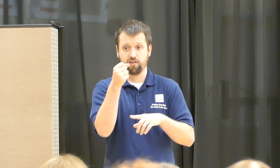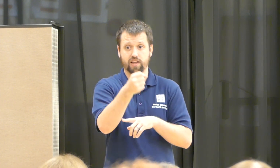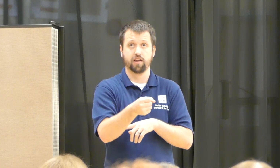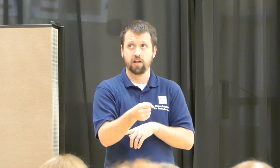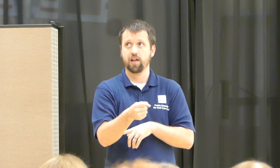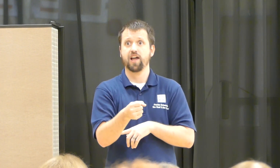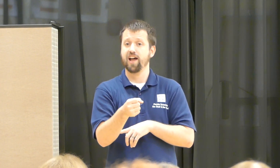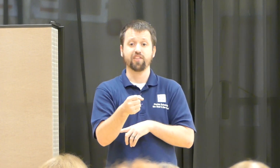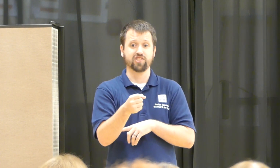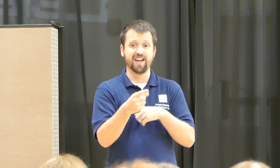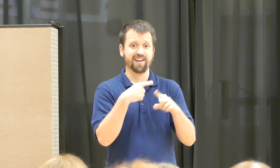York, they're signing.